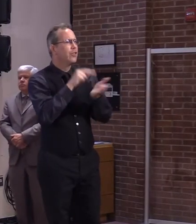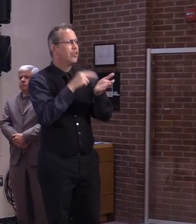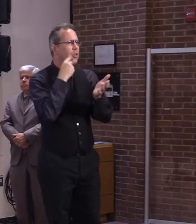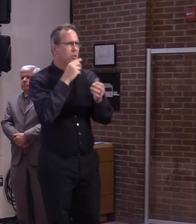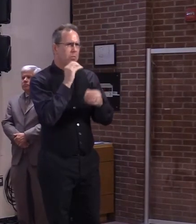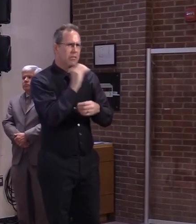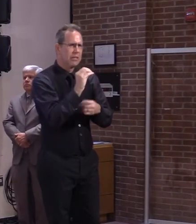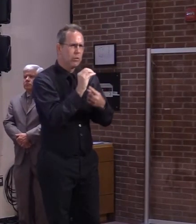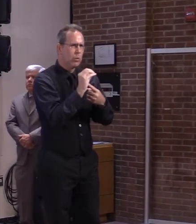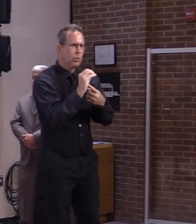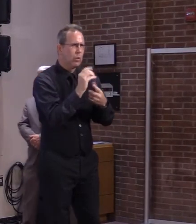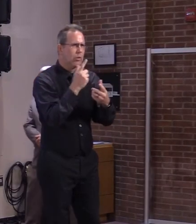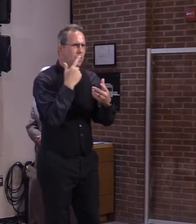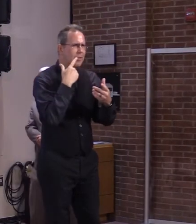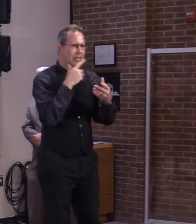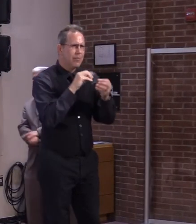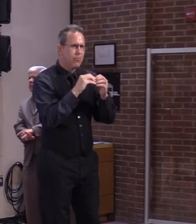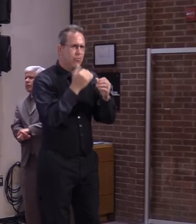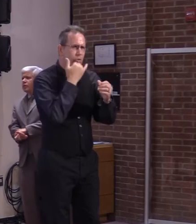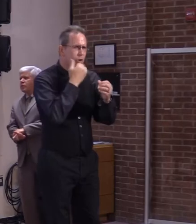other reason.